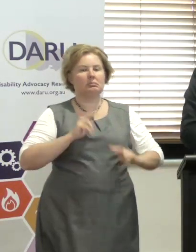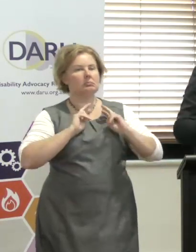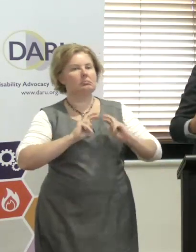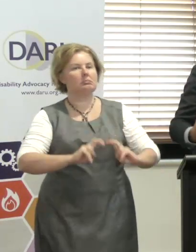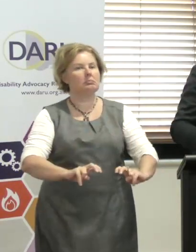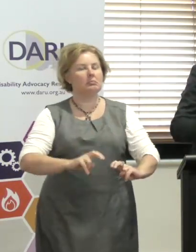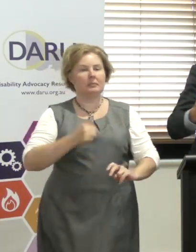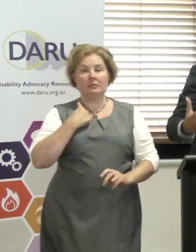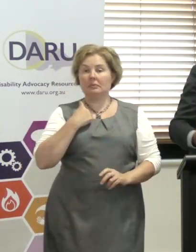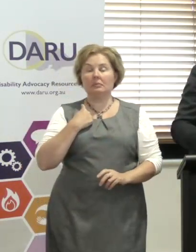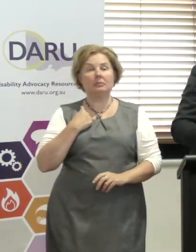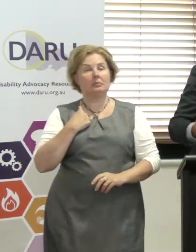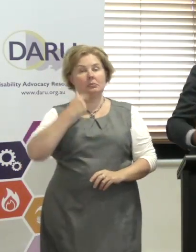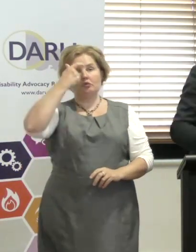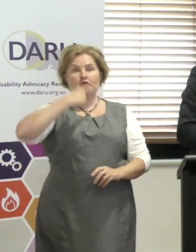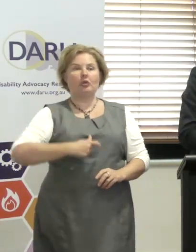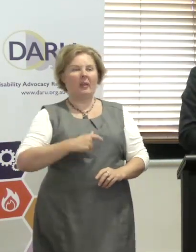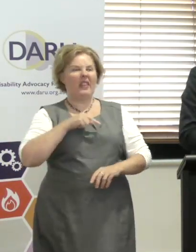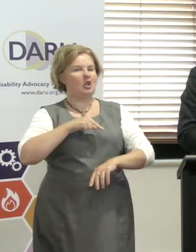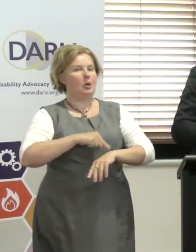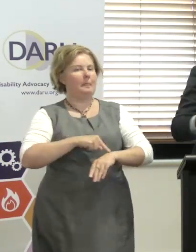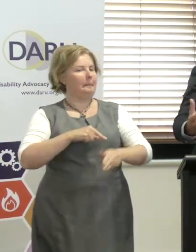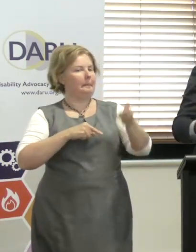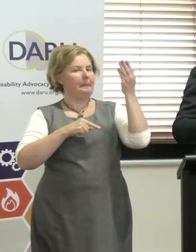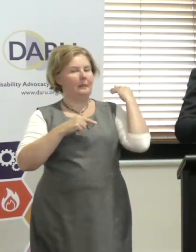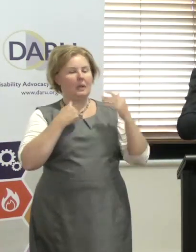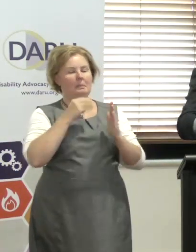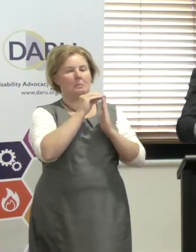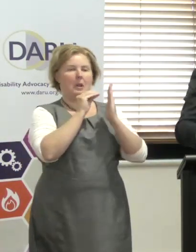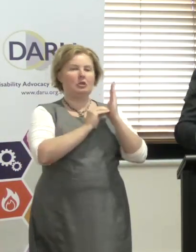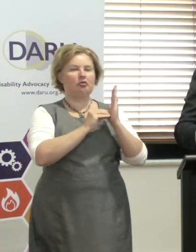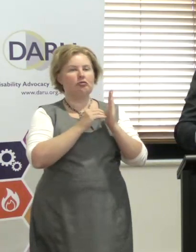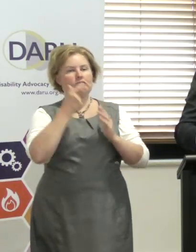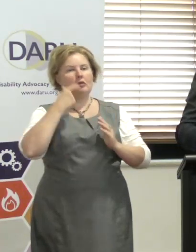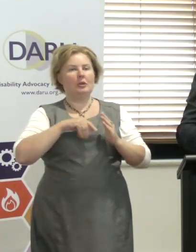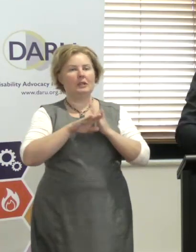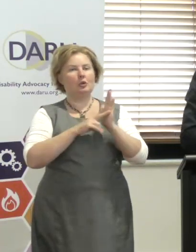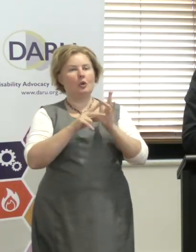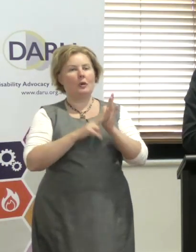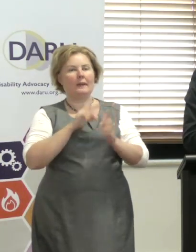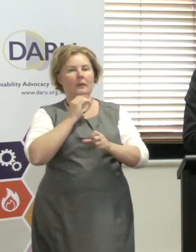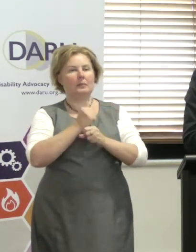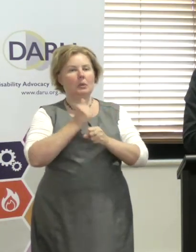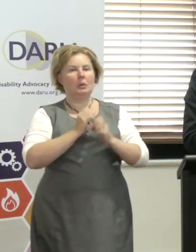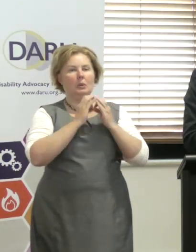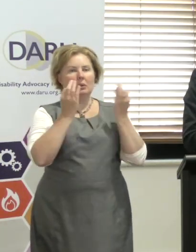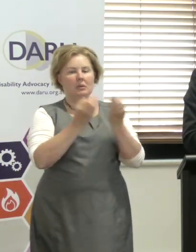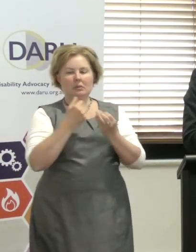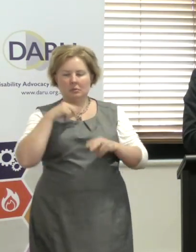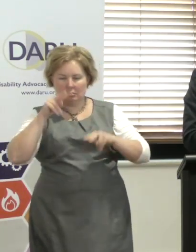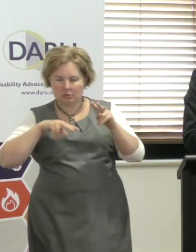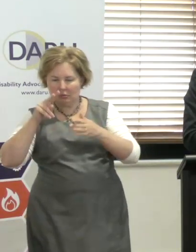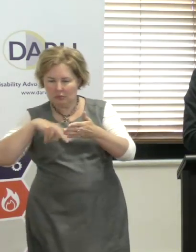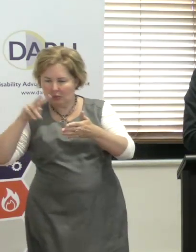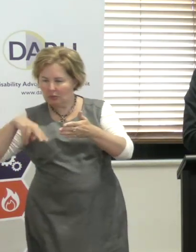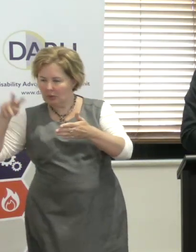I'm sitting in a policy role in a non-government organisation. I'm seeing all that's being written about Aboriginal people with disability, and